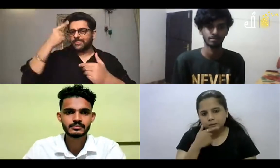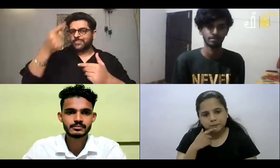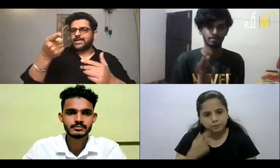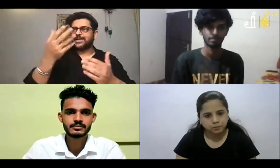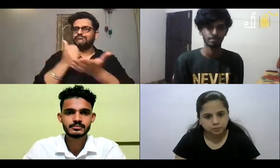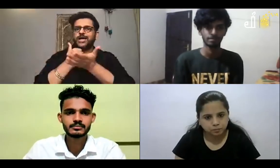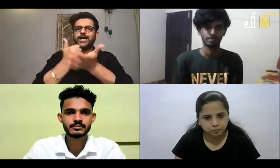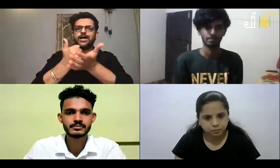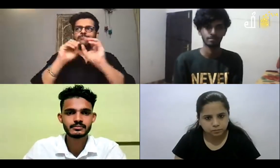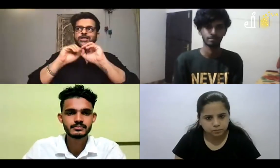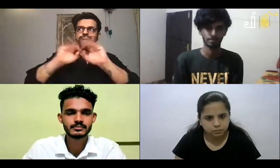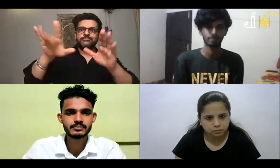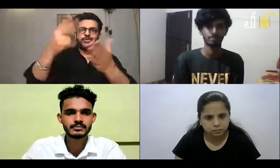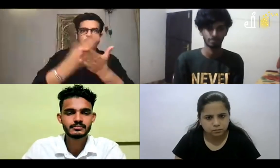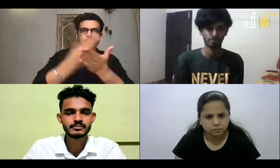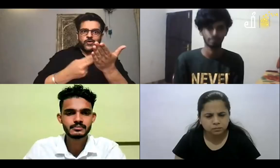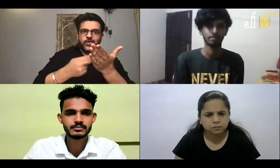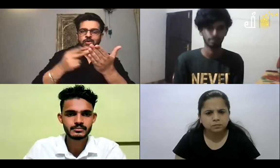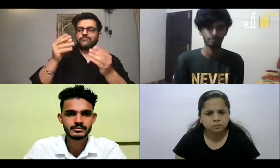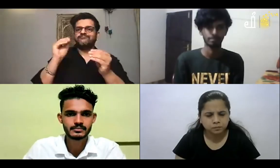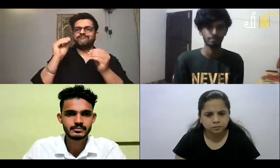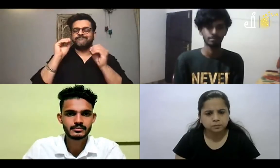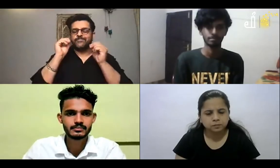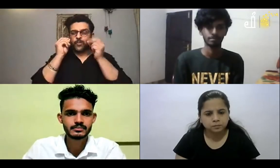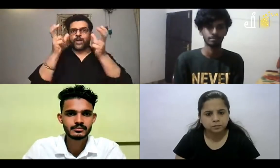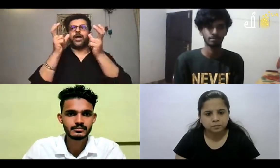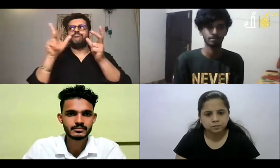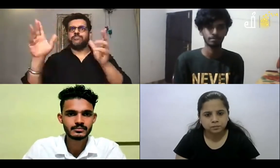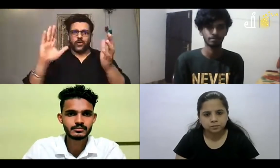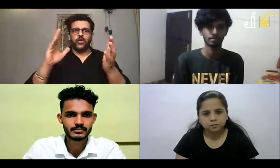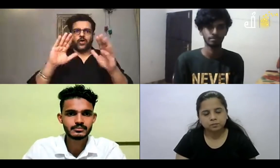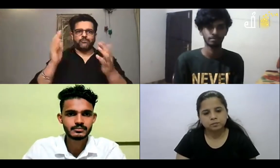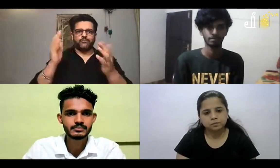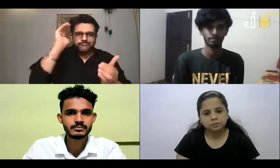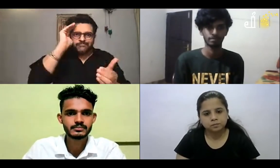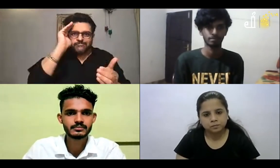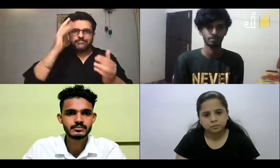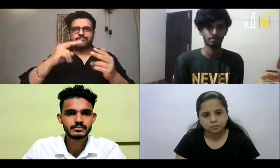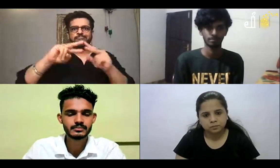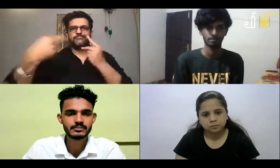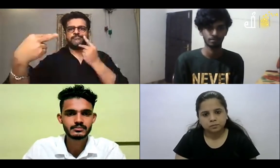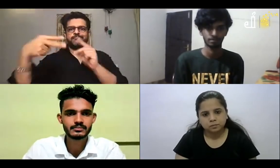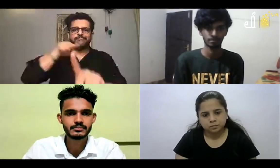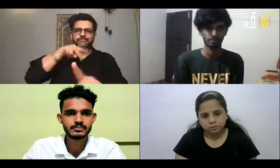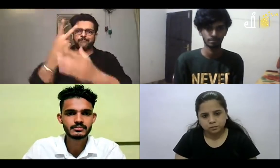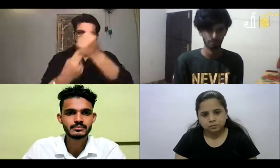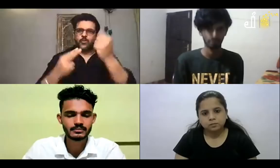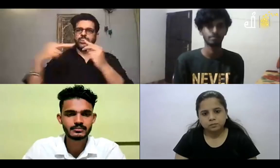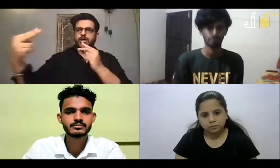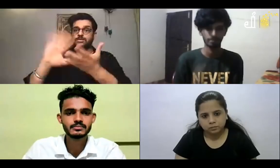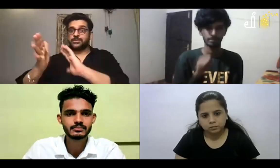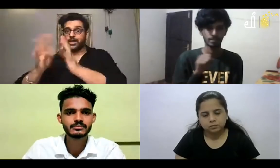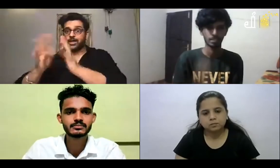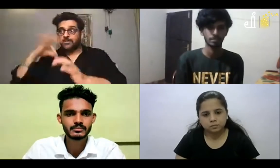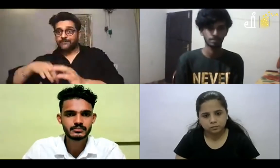Sharing your experiences. I think this helps us bring a message across that wow, it was a wake up call, for people to